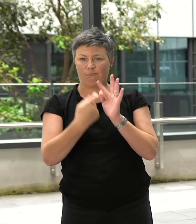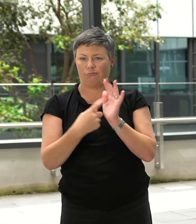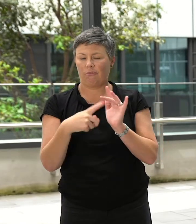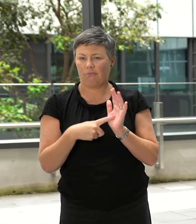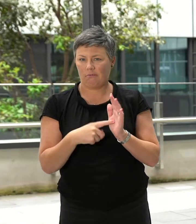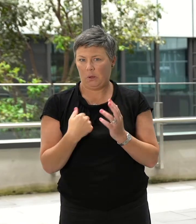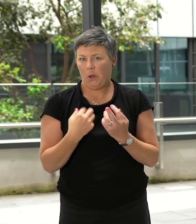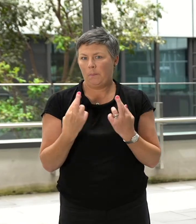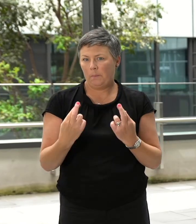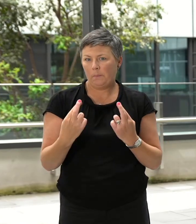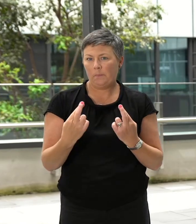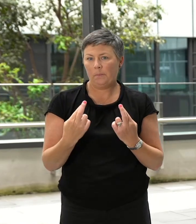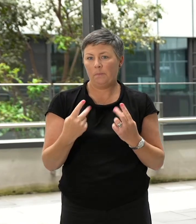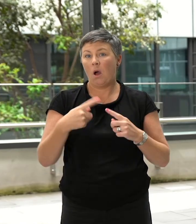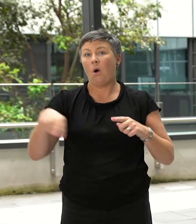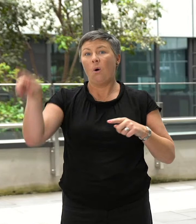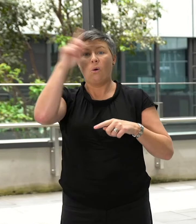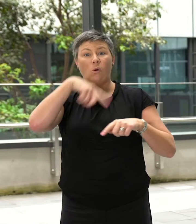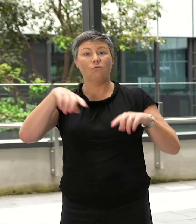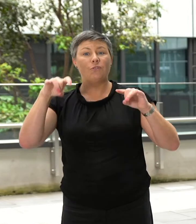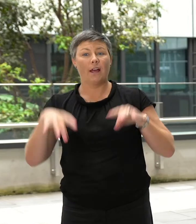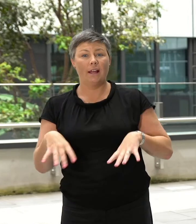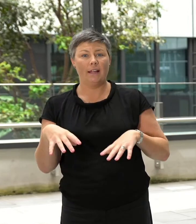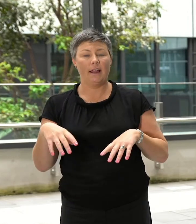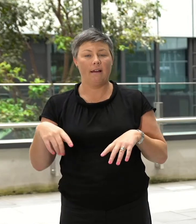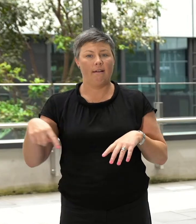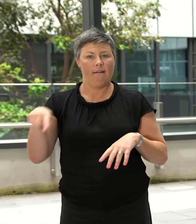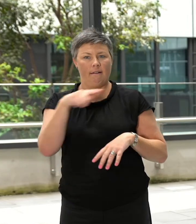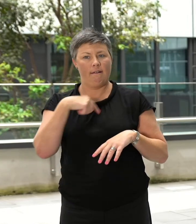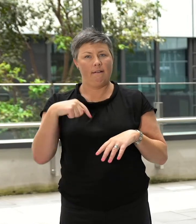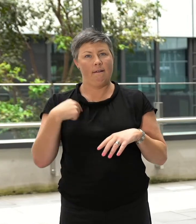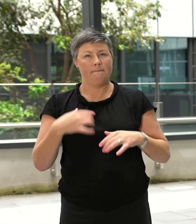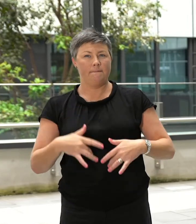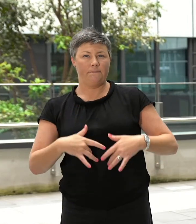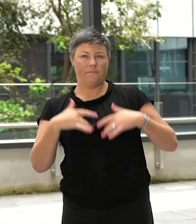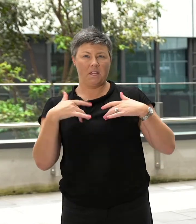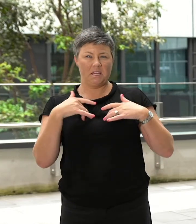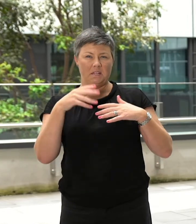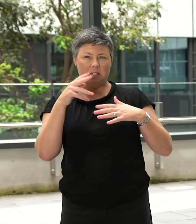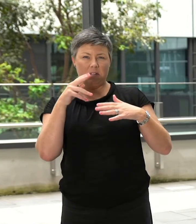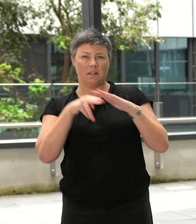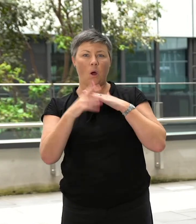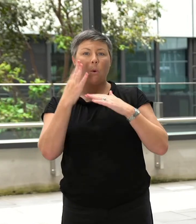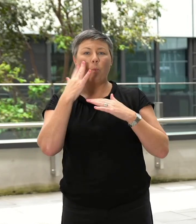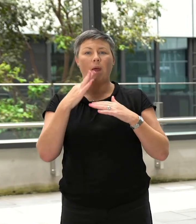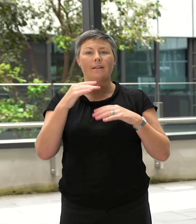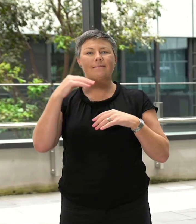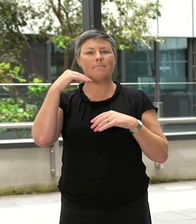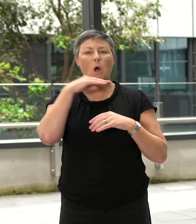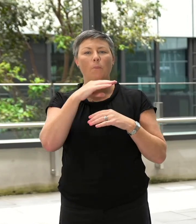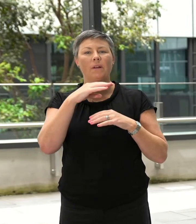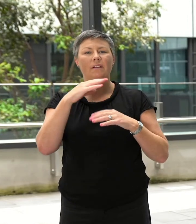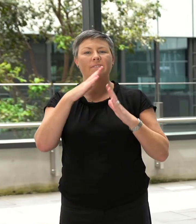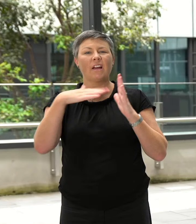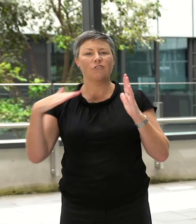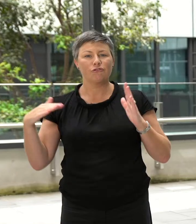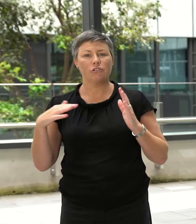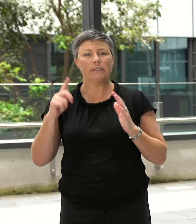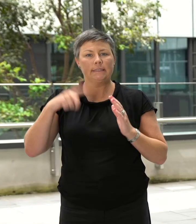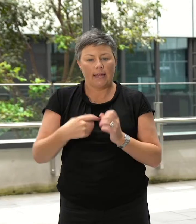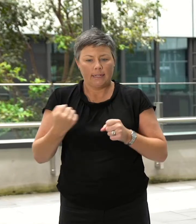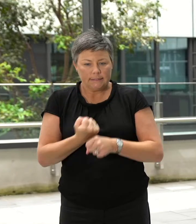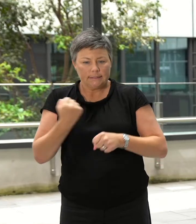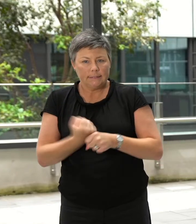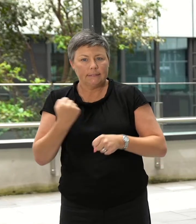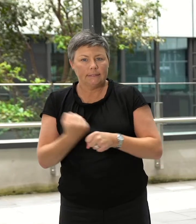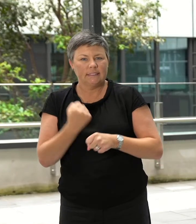And nationally, the target is that once CSL start delivering 1 million vaccines a